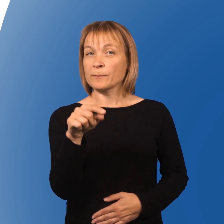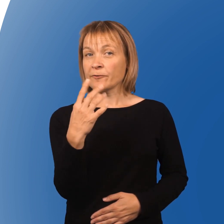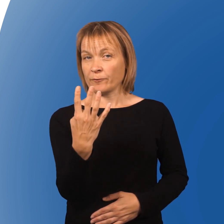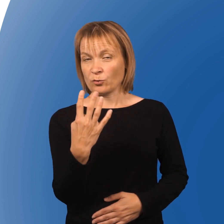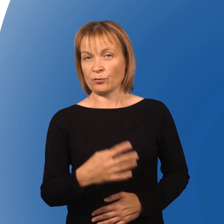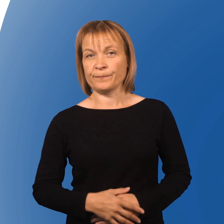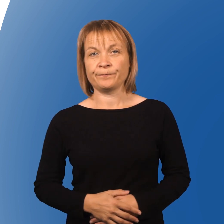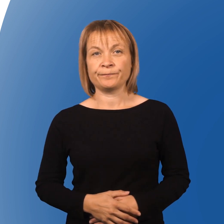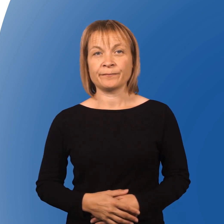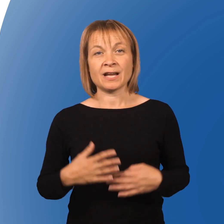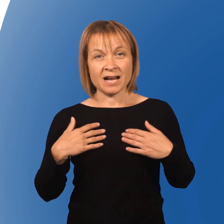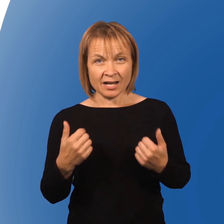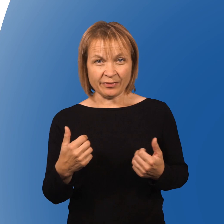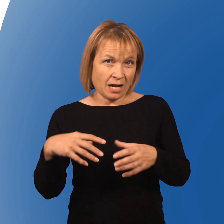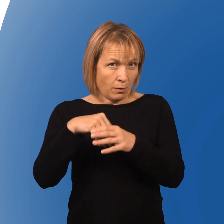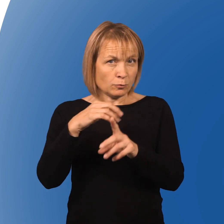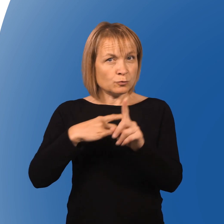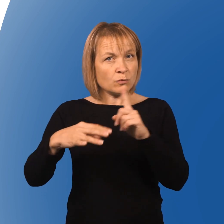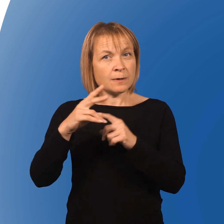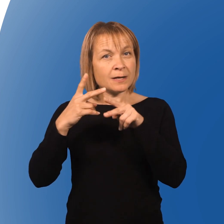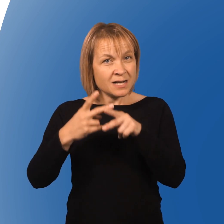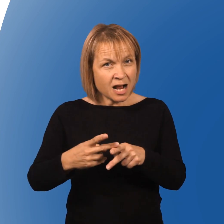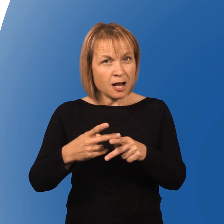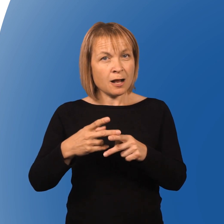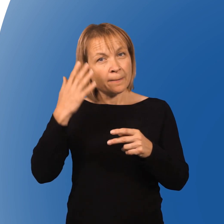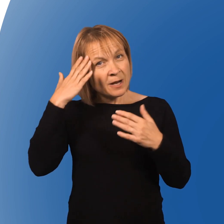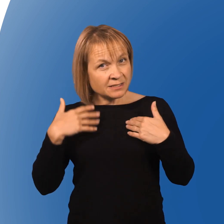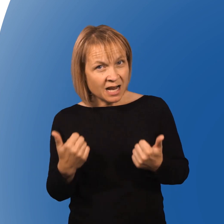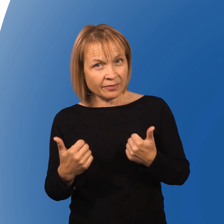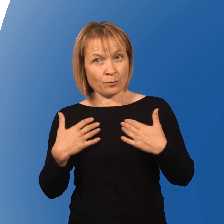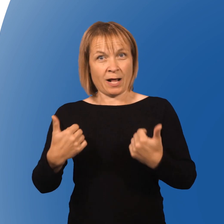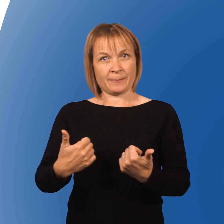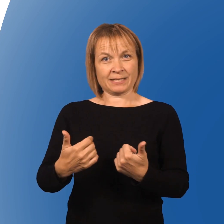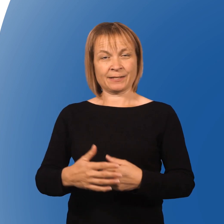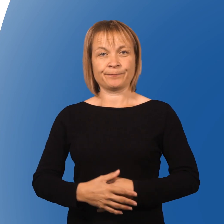(4.4) Health, including social care, mental health and wellbeing.